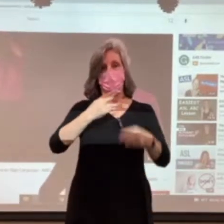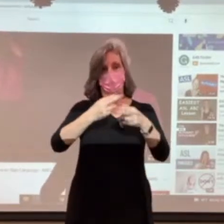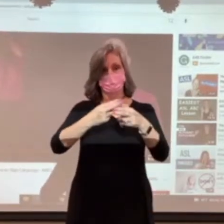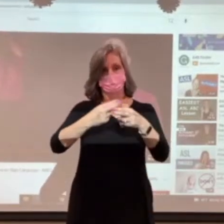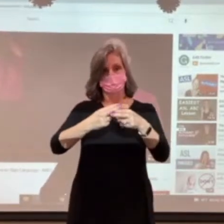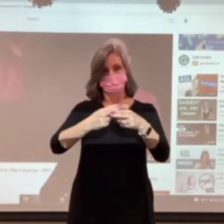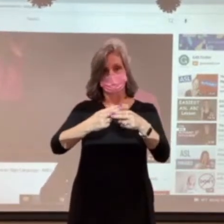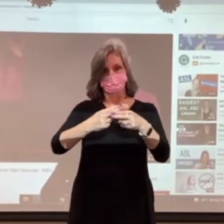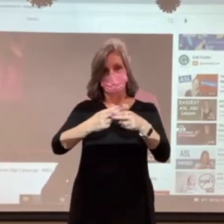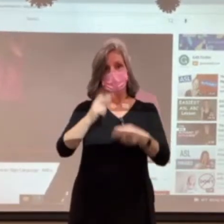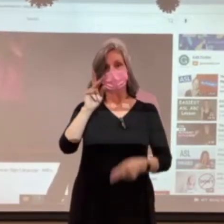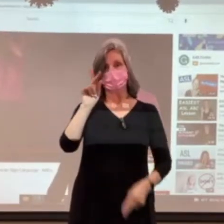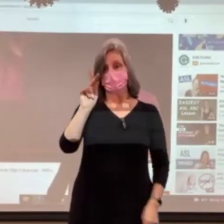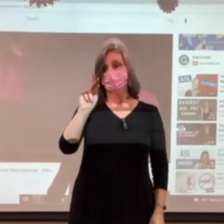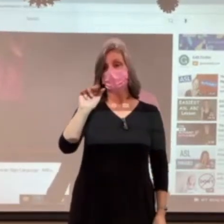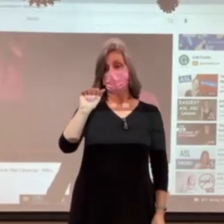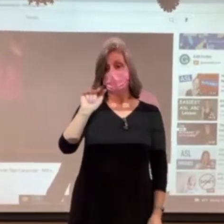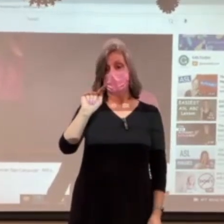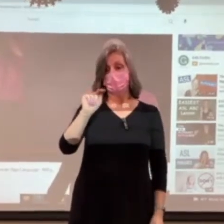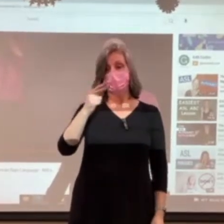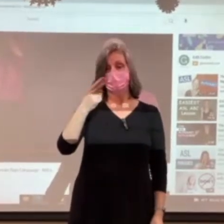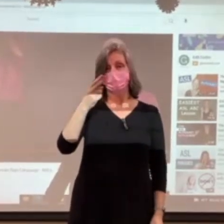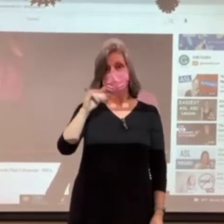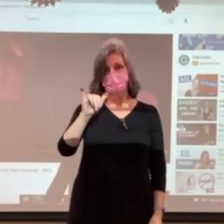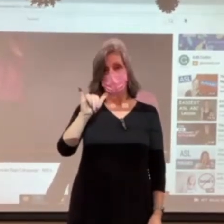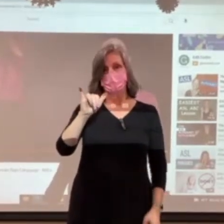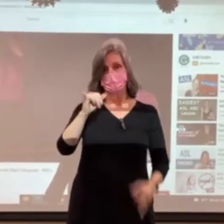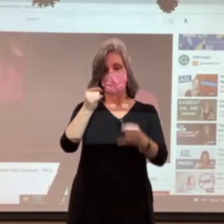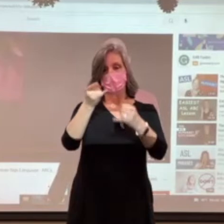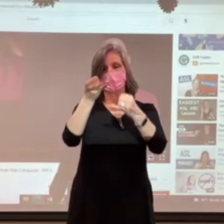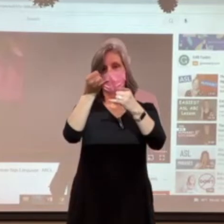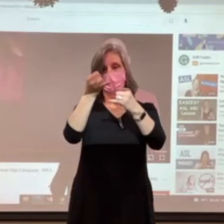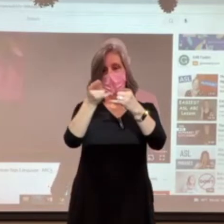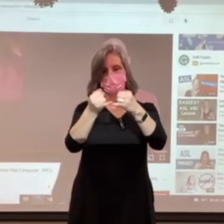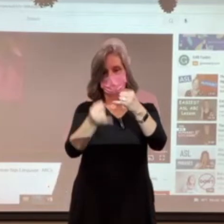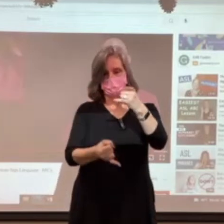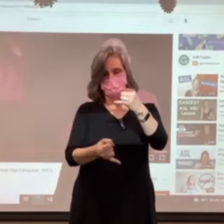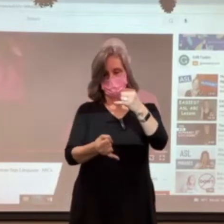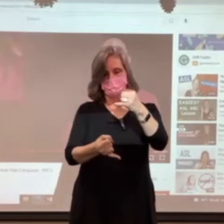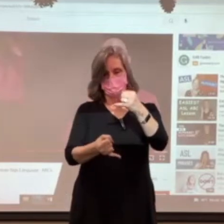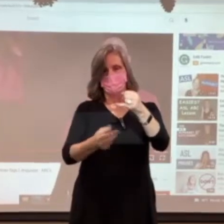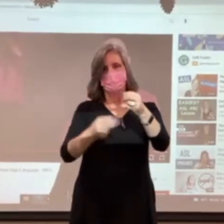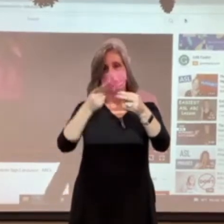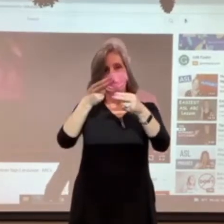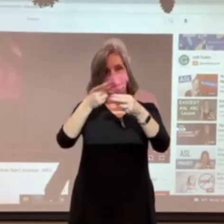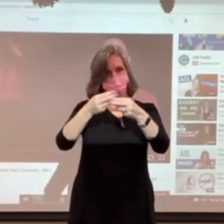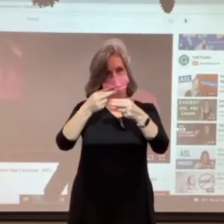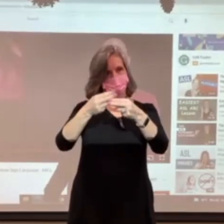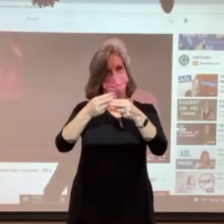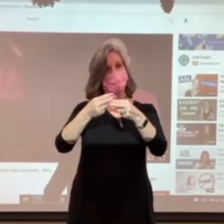name, and then you finger spell your name, and then you sign last name, and then